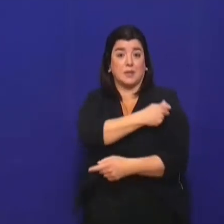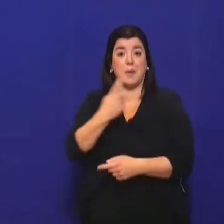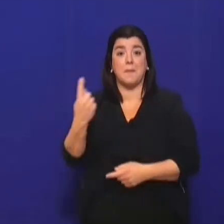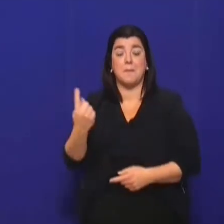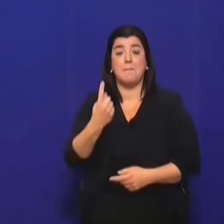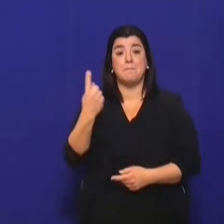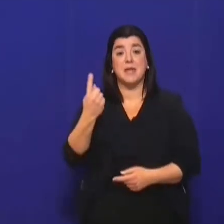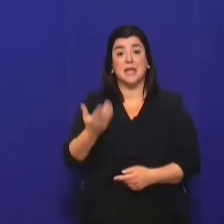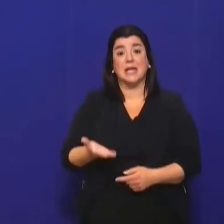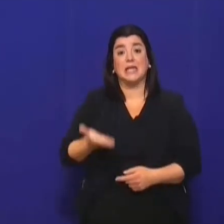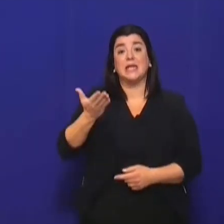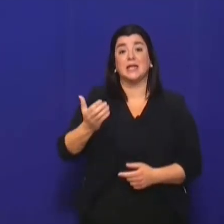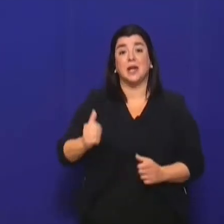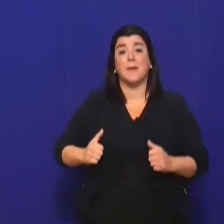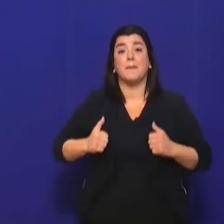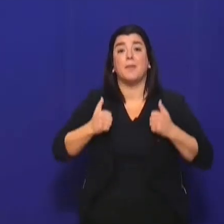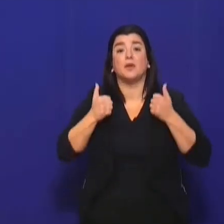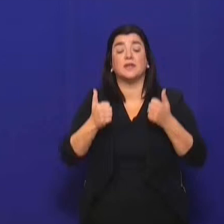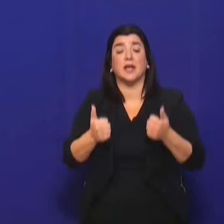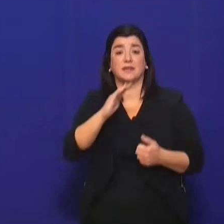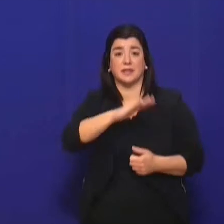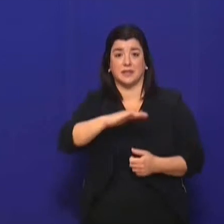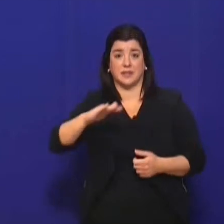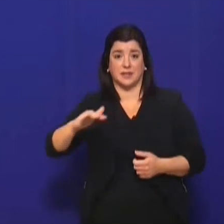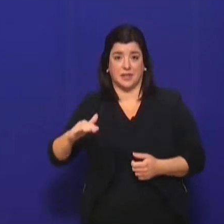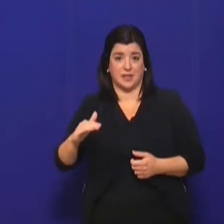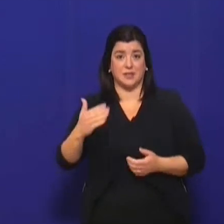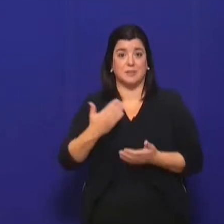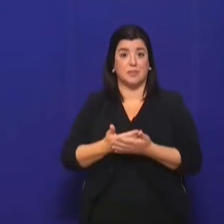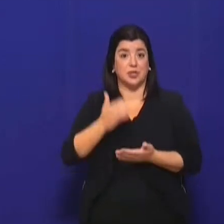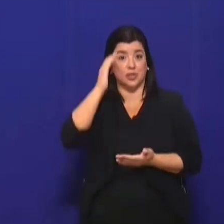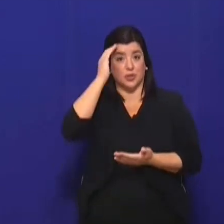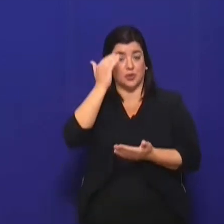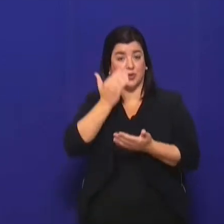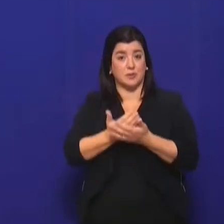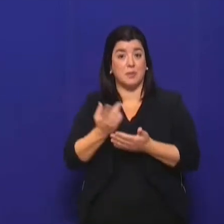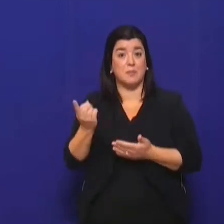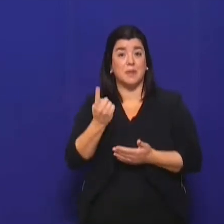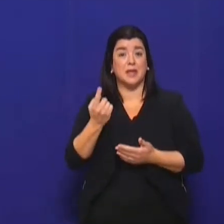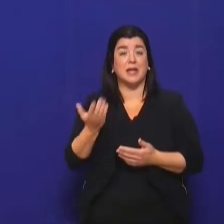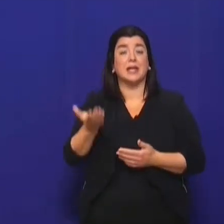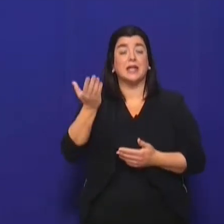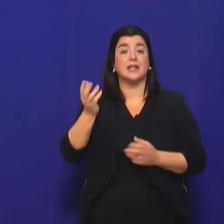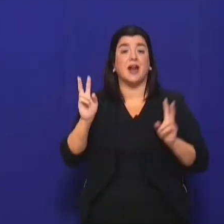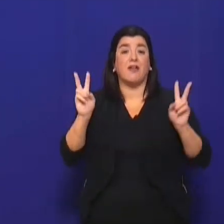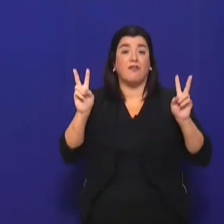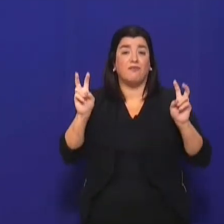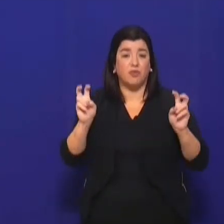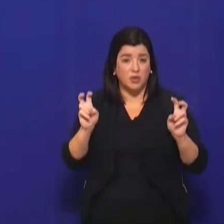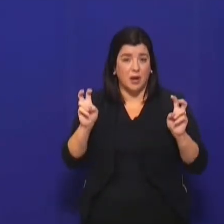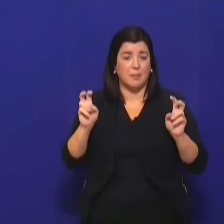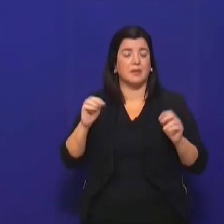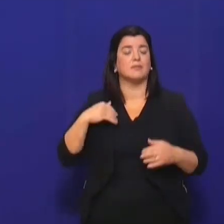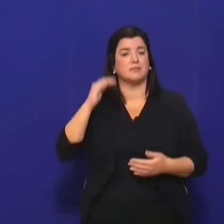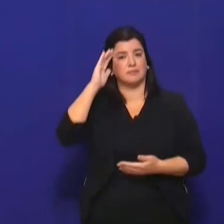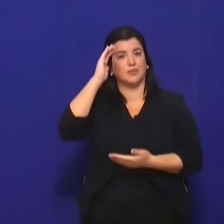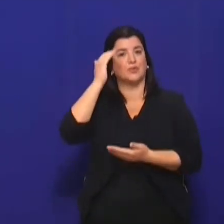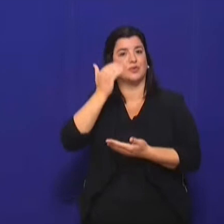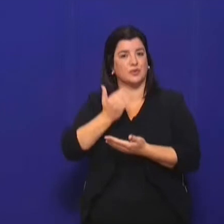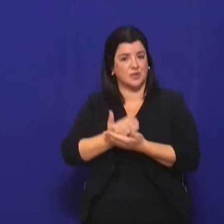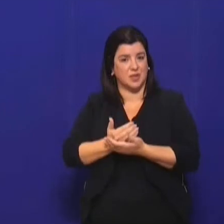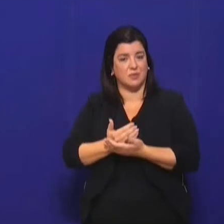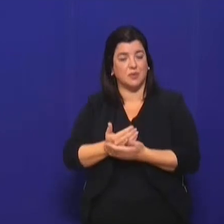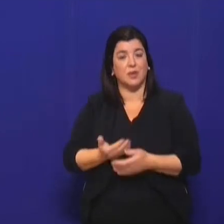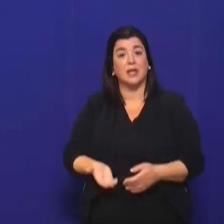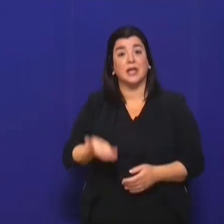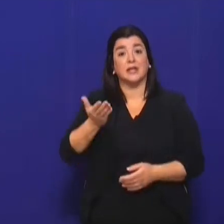għandhom bżonn jieħdu din it-tilqima biex aħna nipproteġu l-iktar lin-nies li huma l-iktar vulnerabbli u propju wkoll